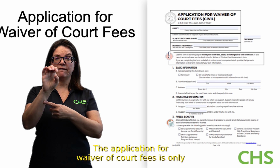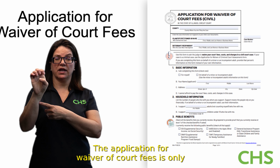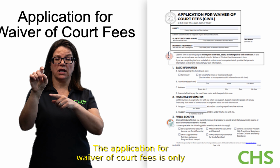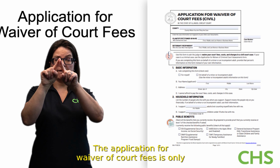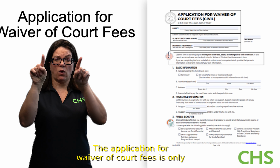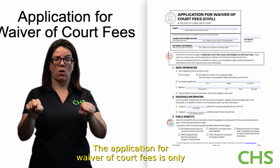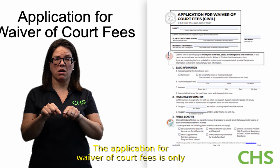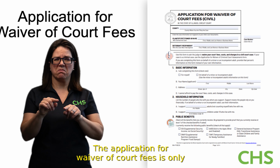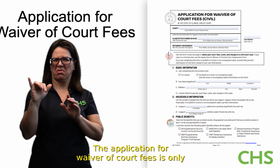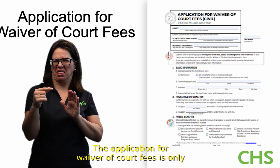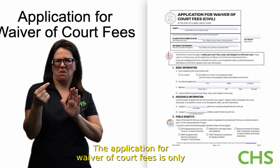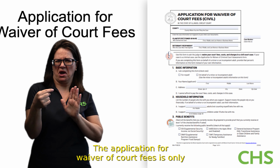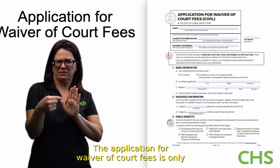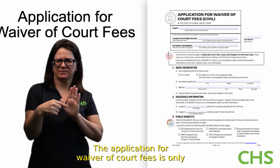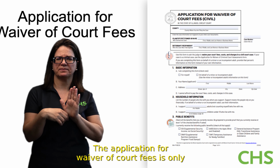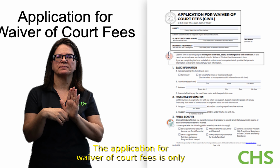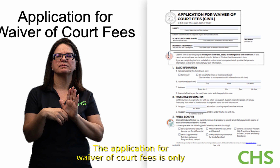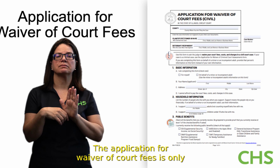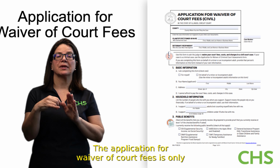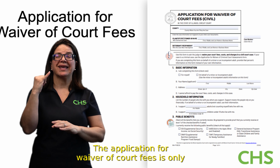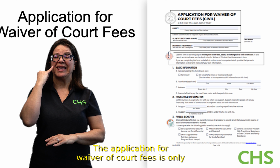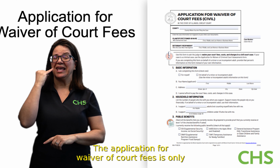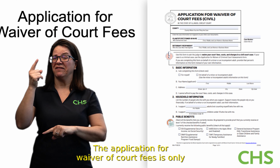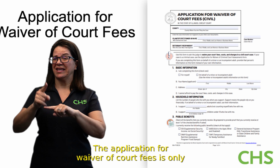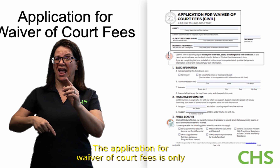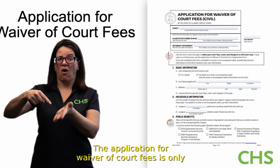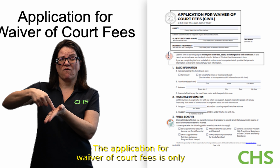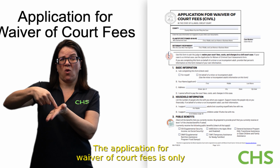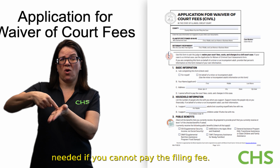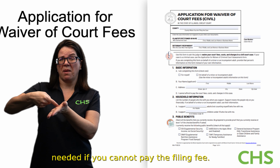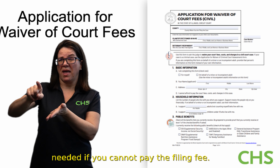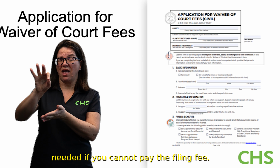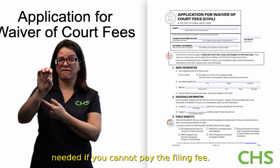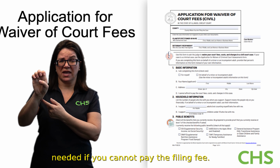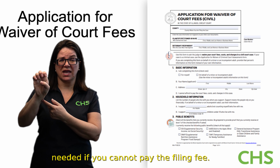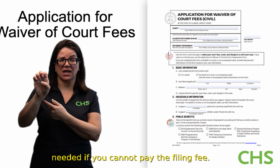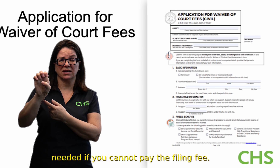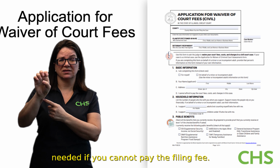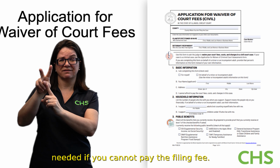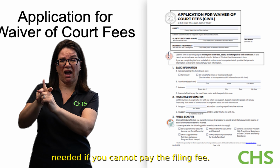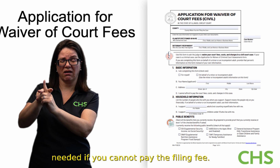The application for waiver of court fees is only needed if you cannot pay the filing